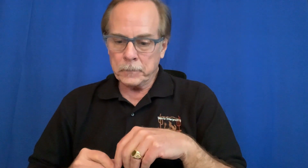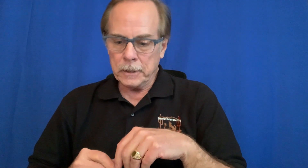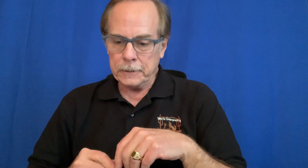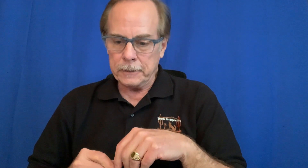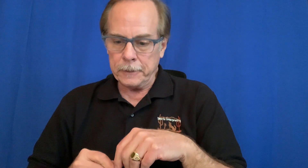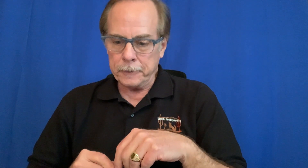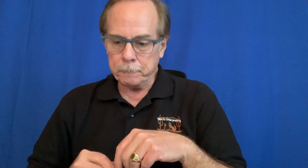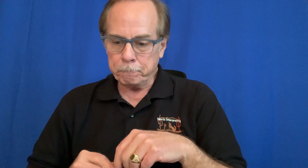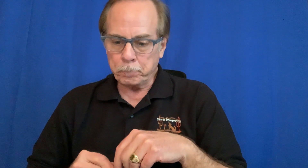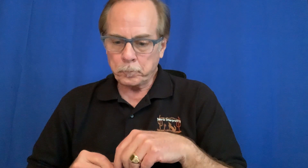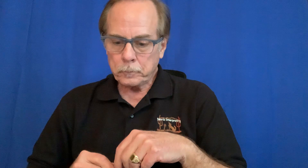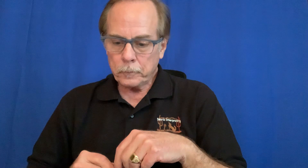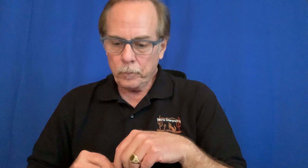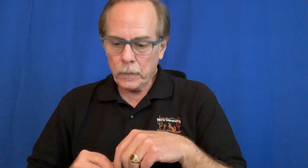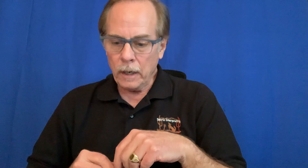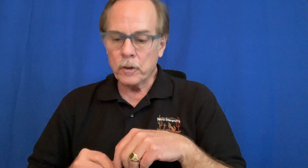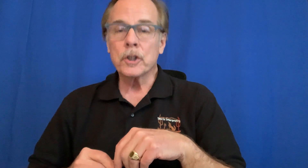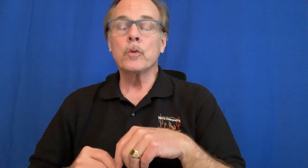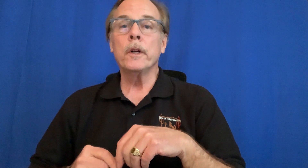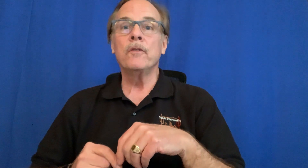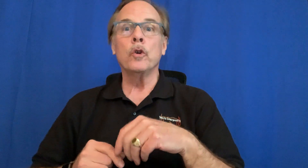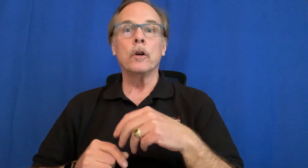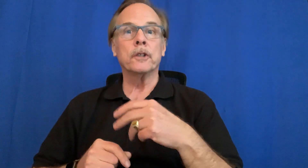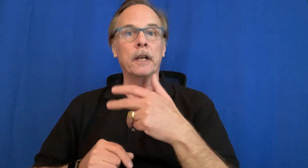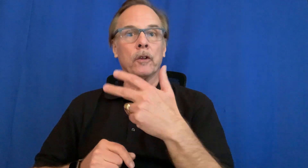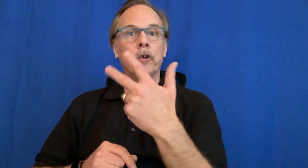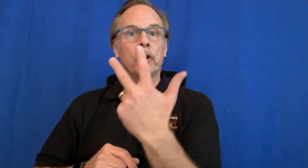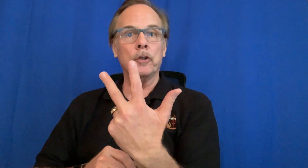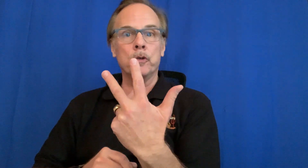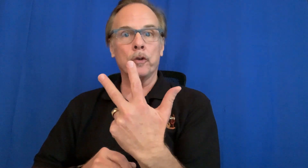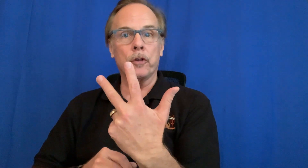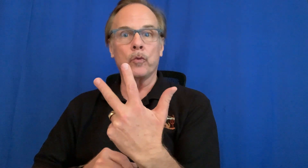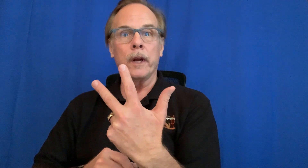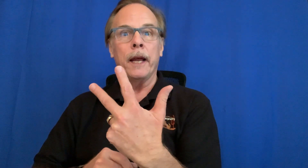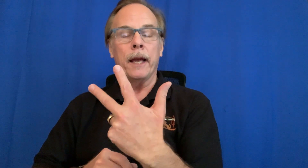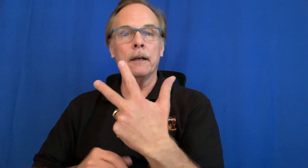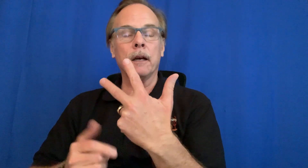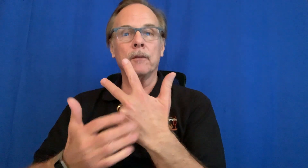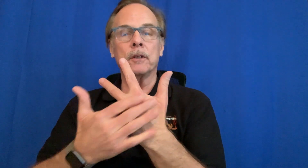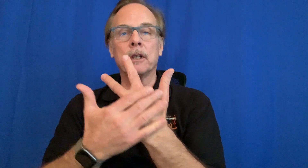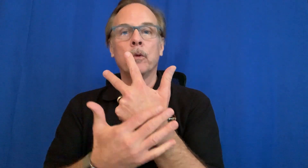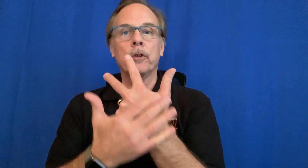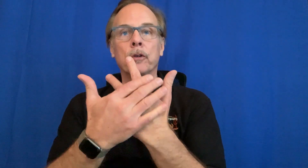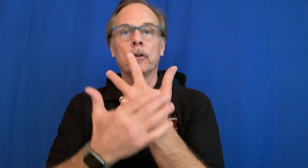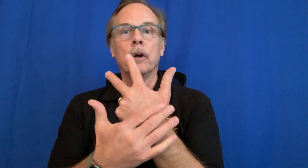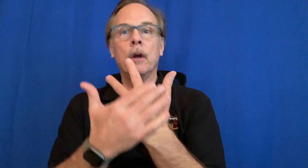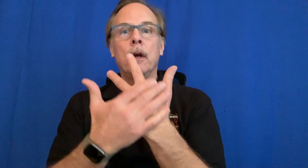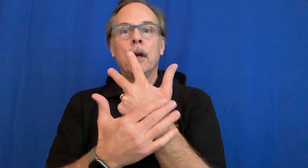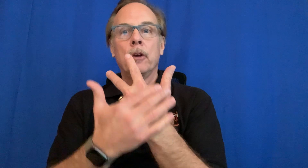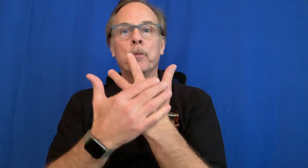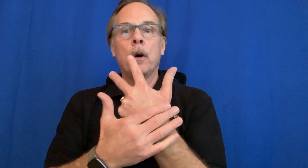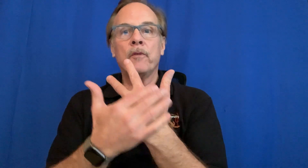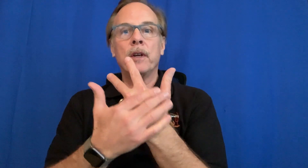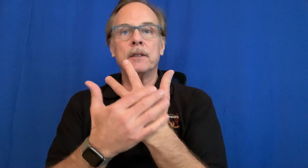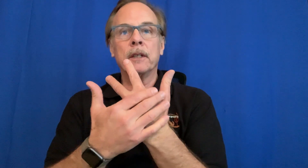Let's see. If there's 3 of you all together, you're going to use your 3 hand, obviously, with your palm facing